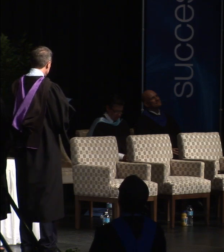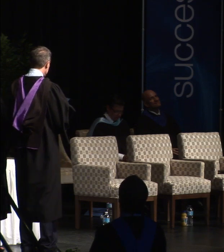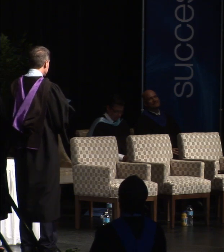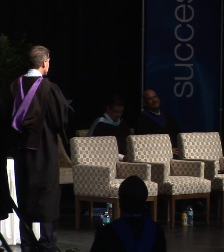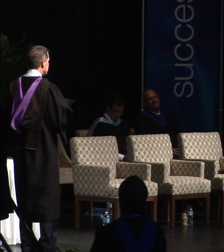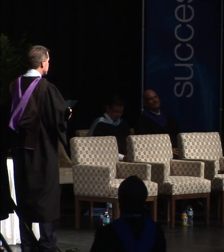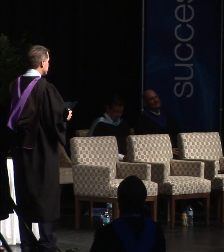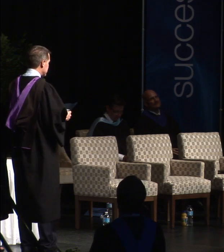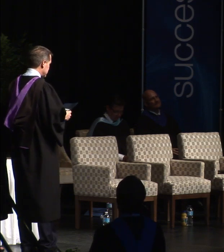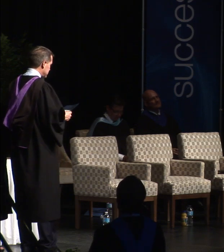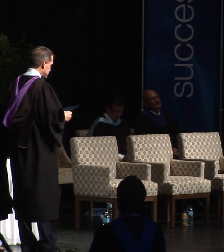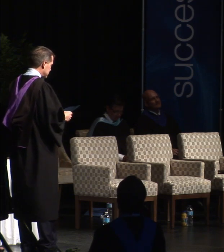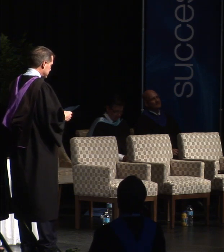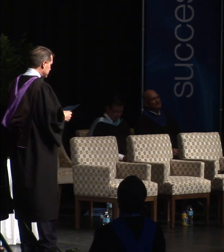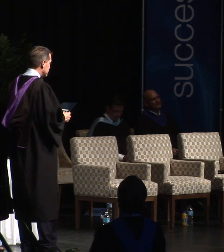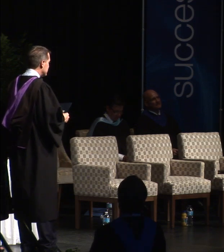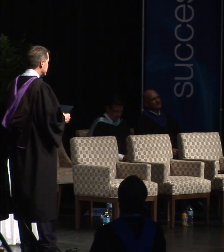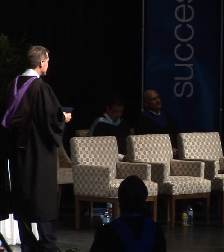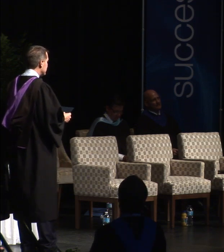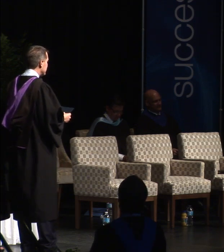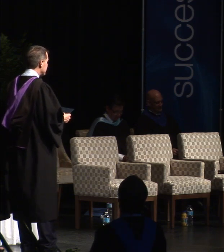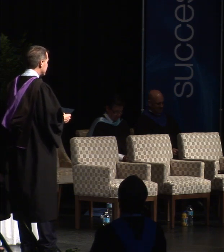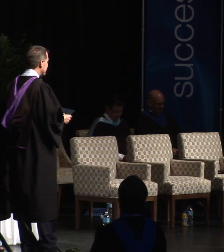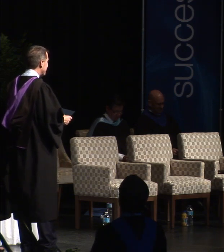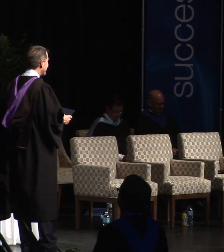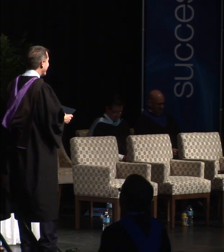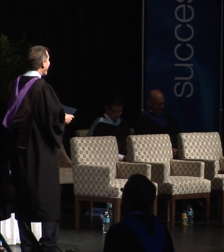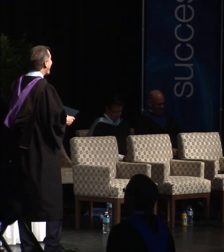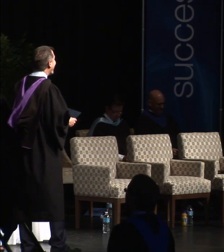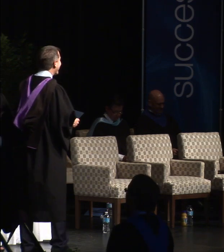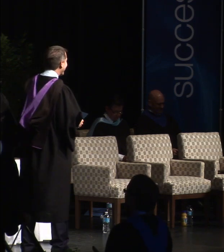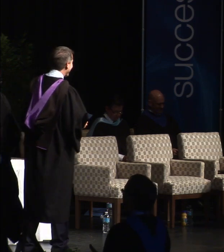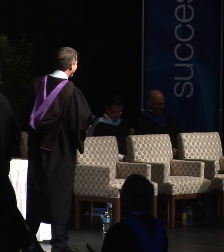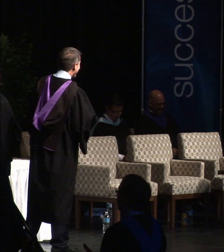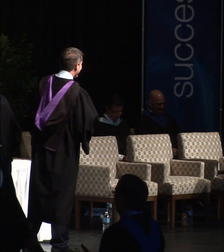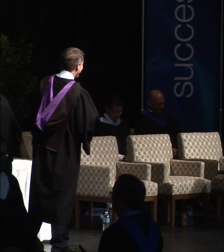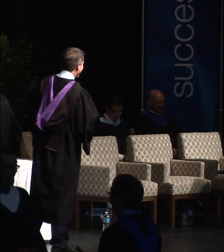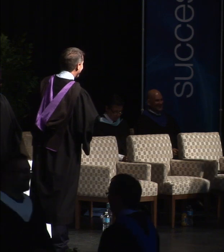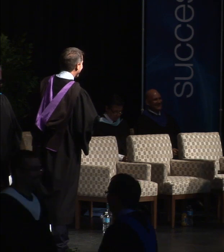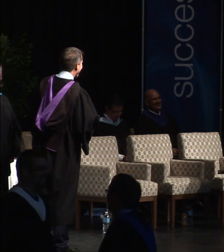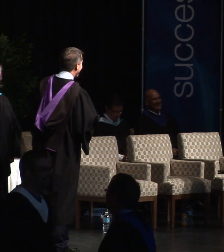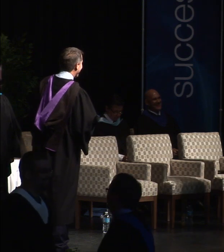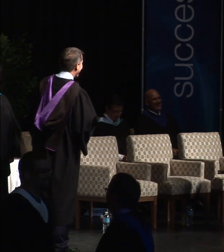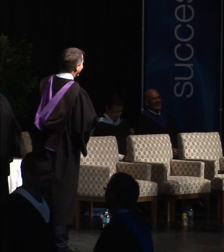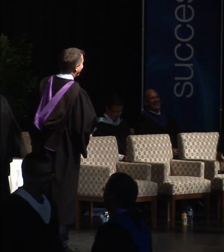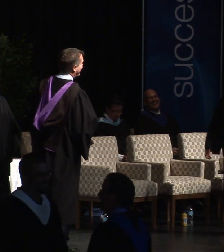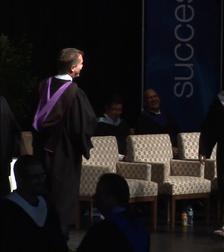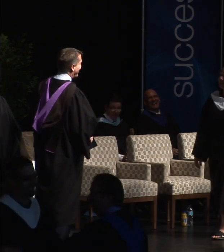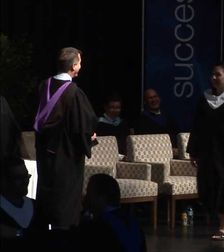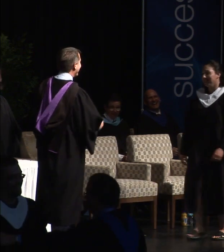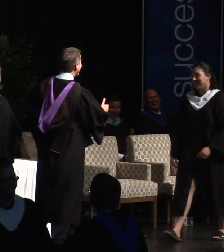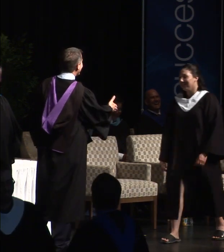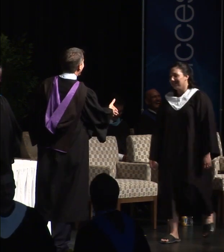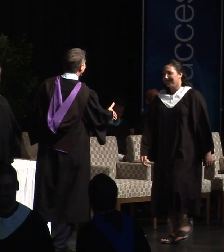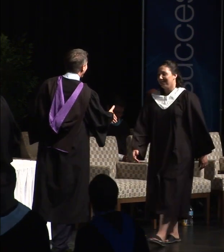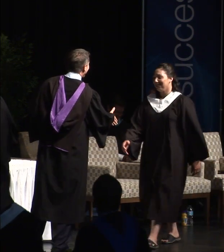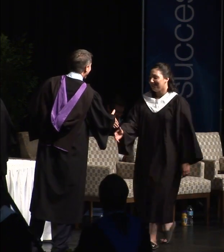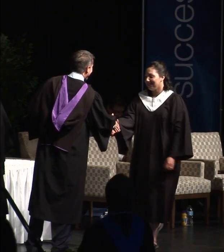Sorry, Santa Felicia Rivera. Did I get it right? Yeah.